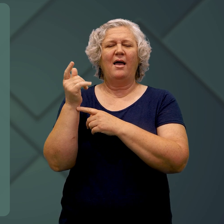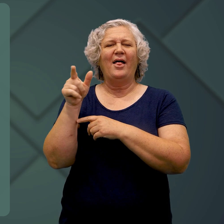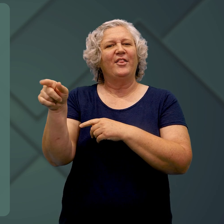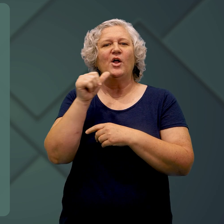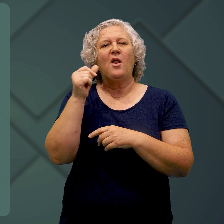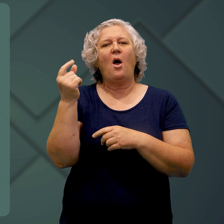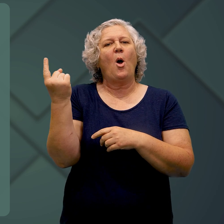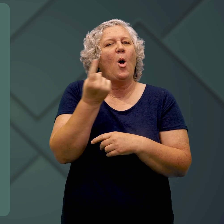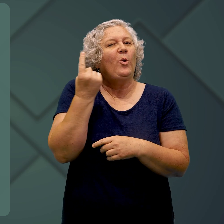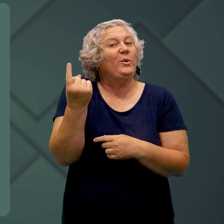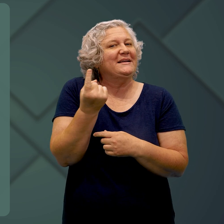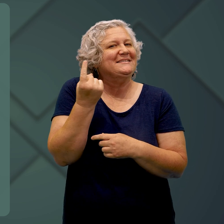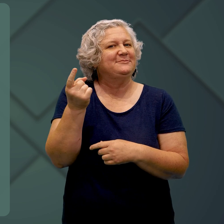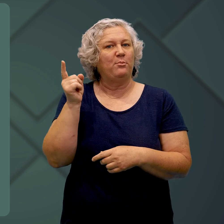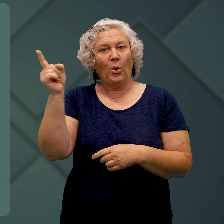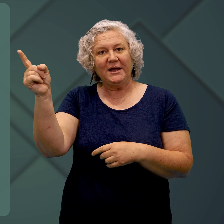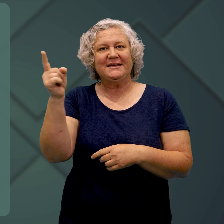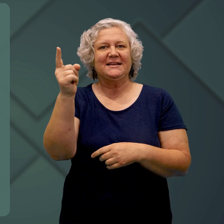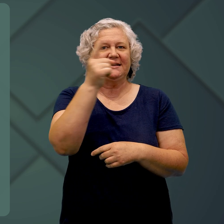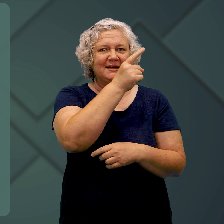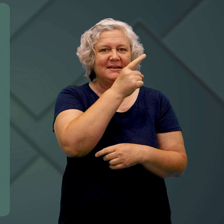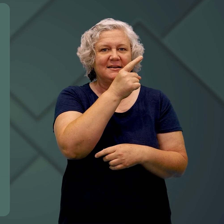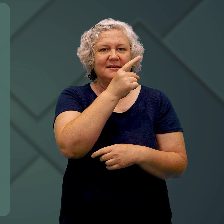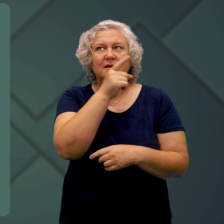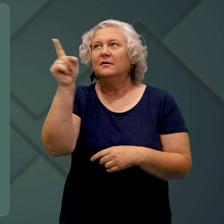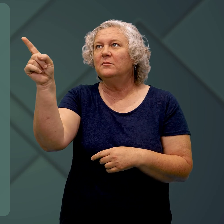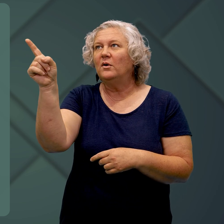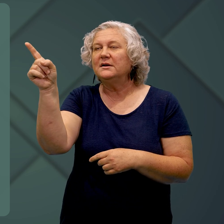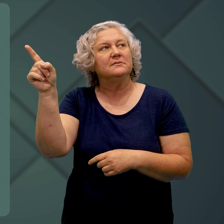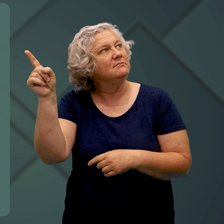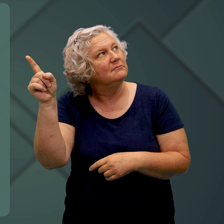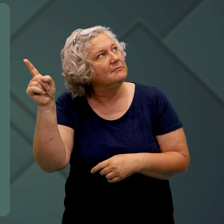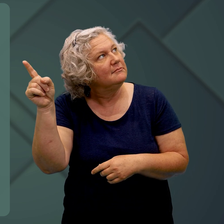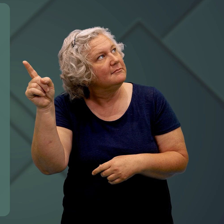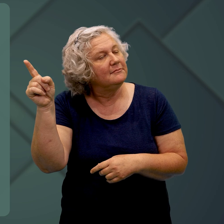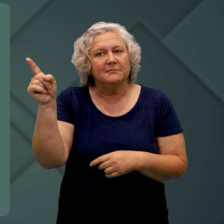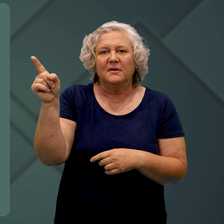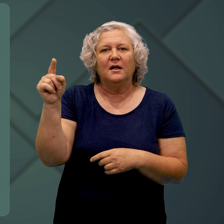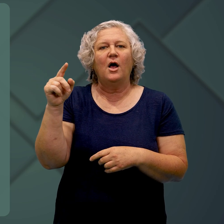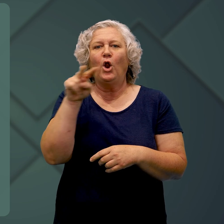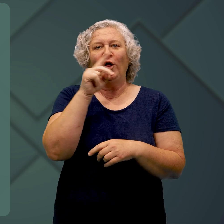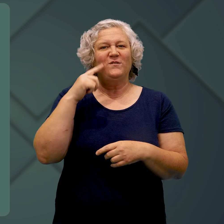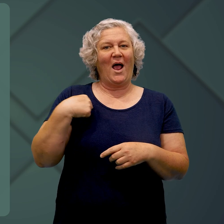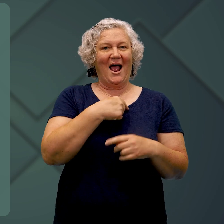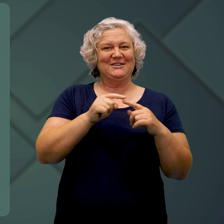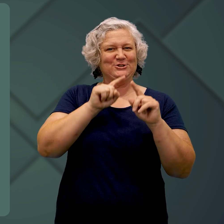because they're not always pointing at things and then looking at us to respond.